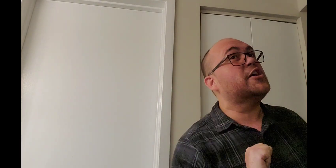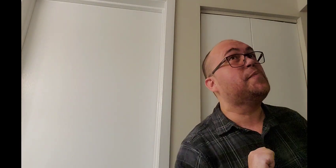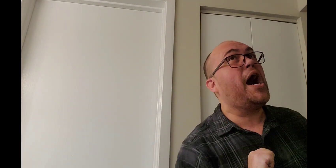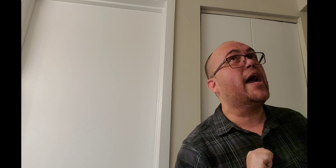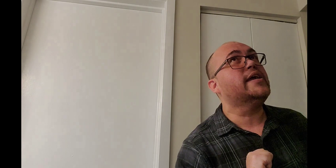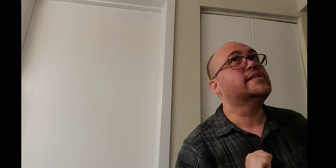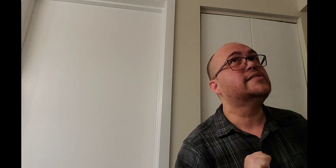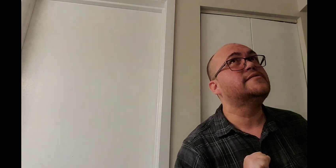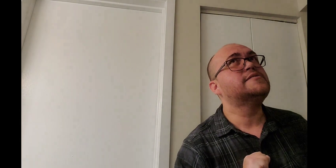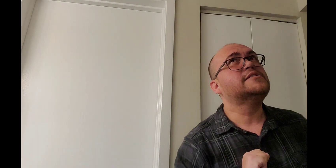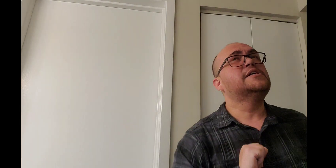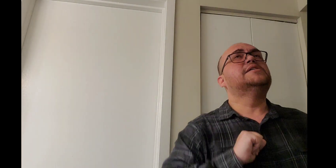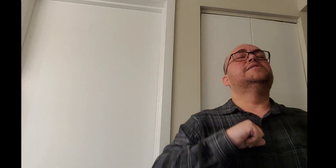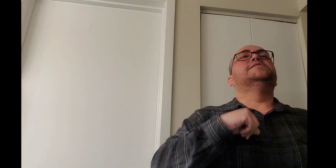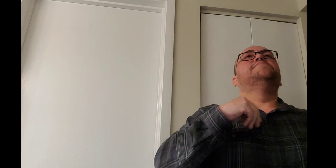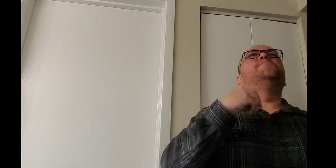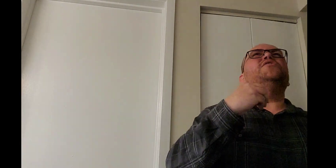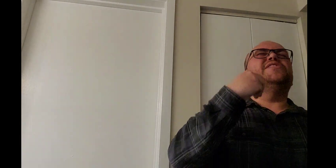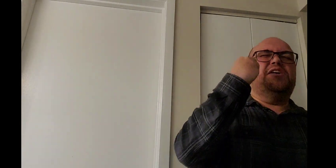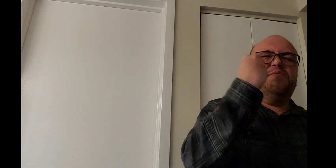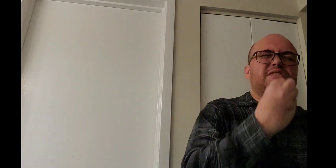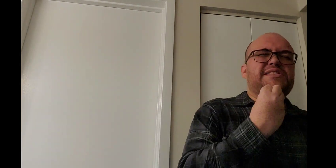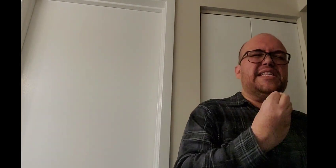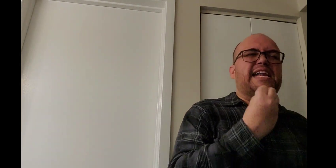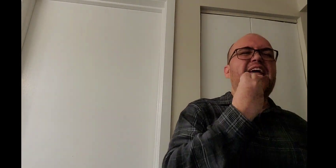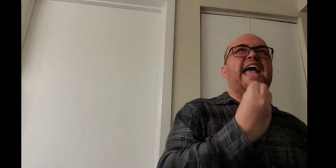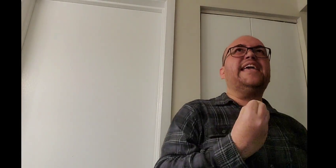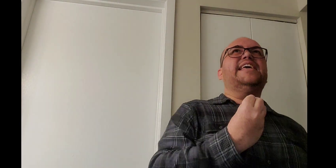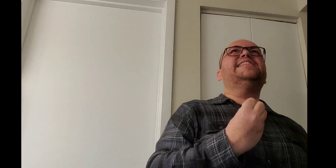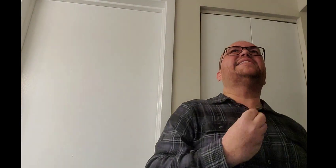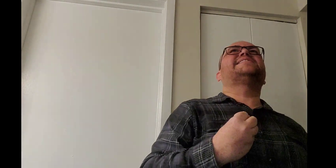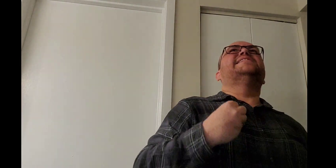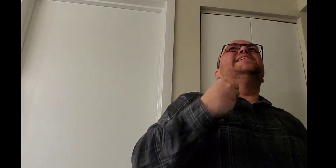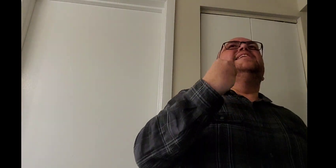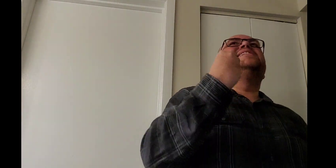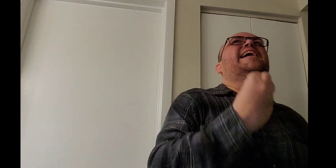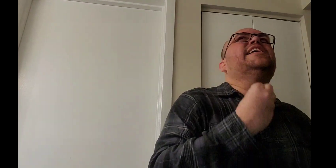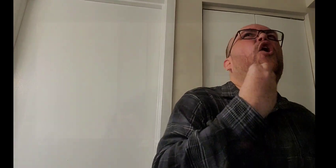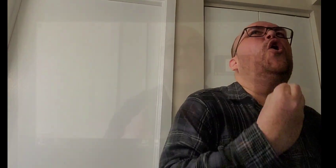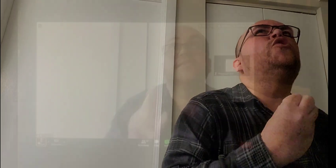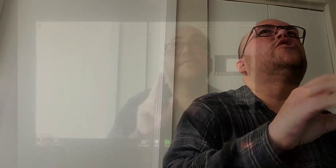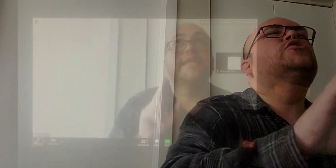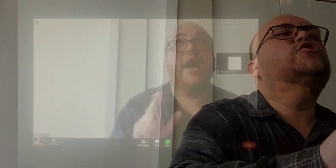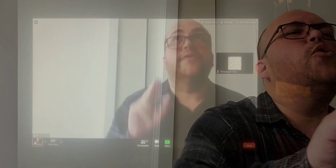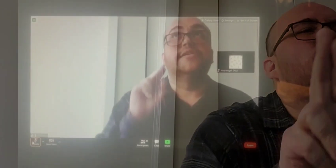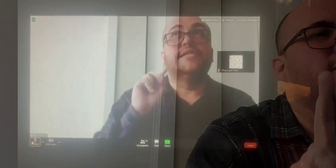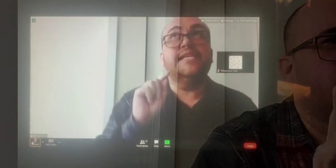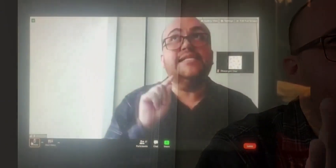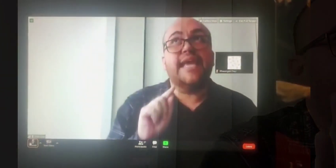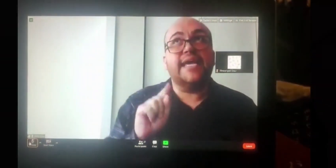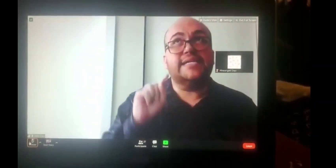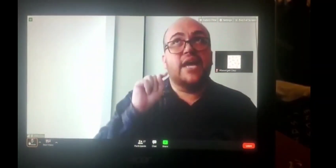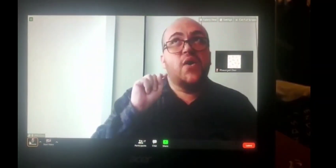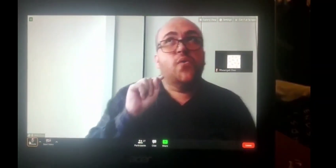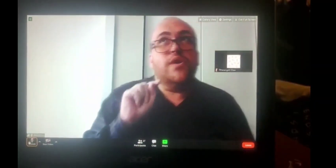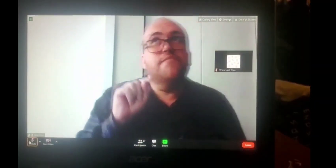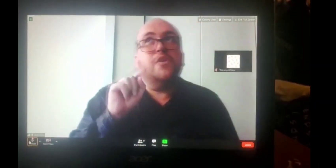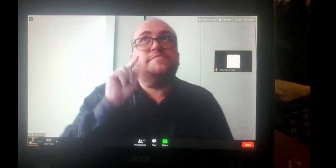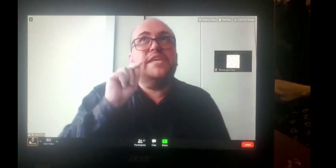nearby but the most thing that i hate it's getting all social these days we must